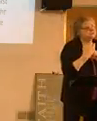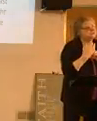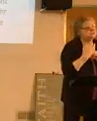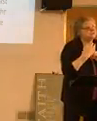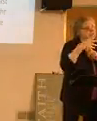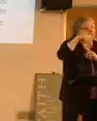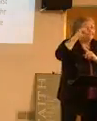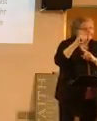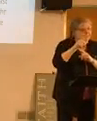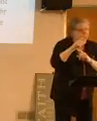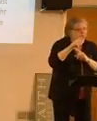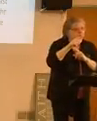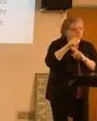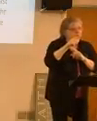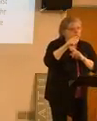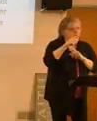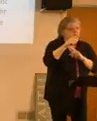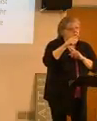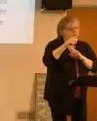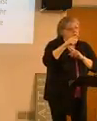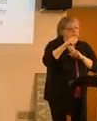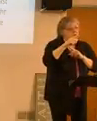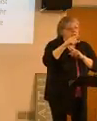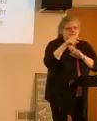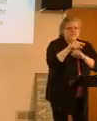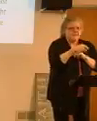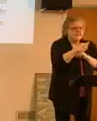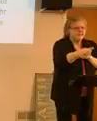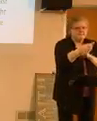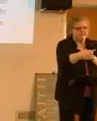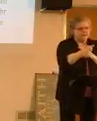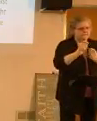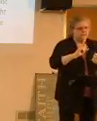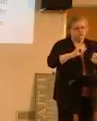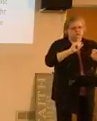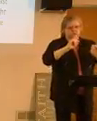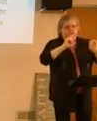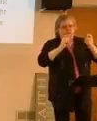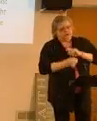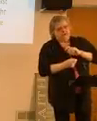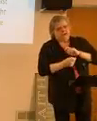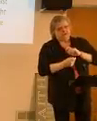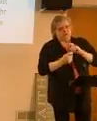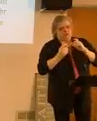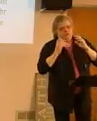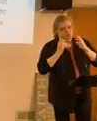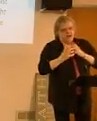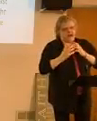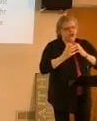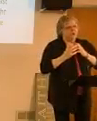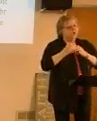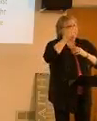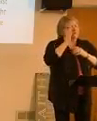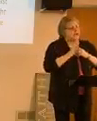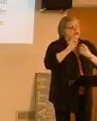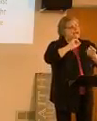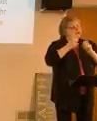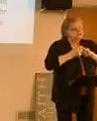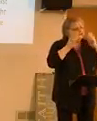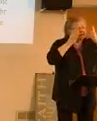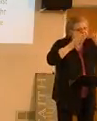Paul had come to an unbelievable change in his life. God had changed his whole